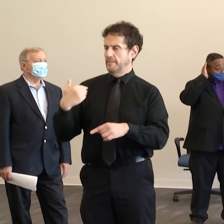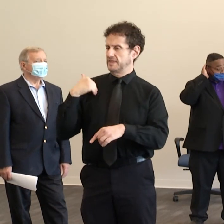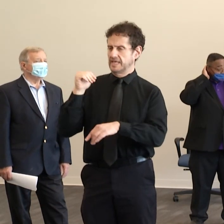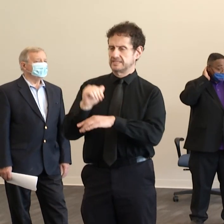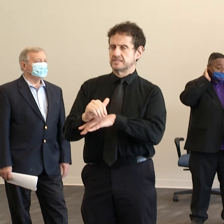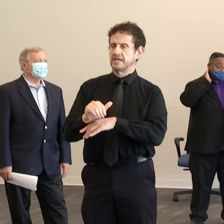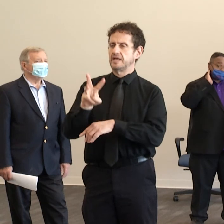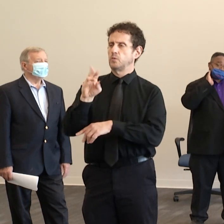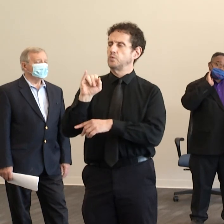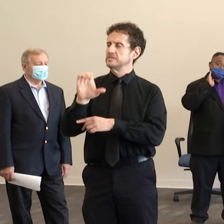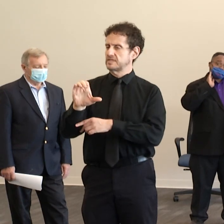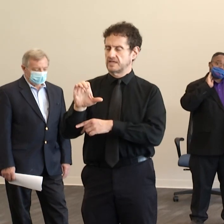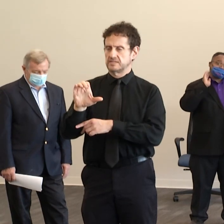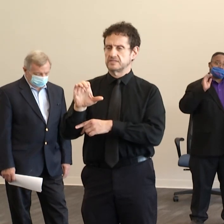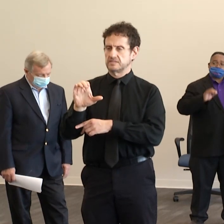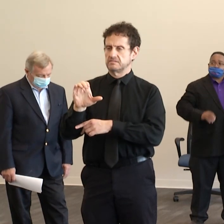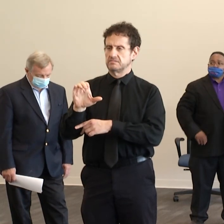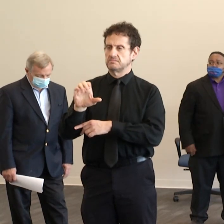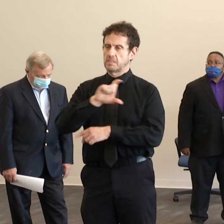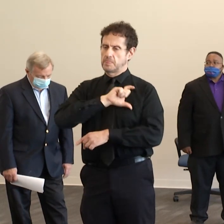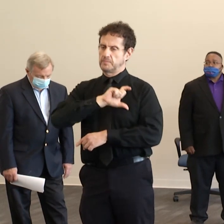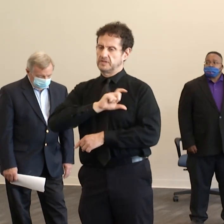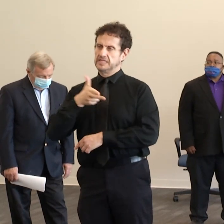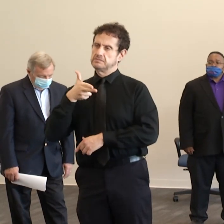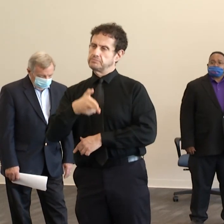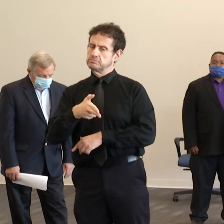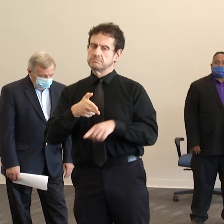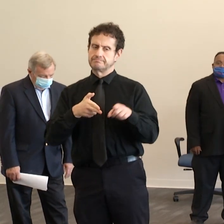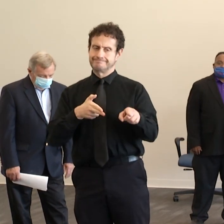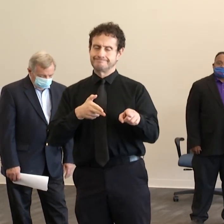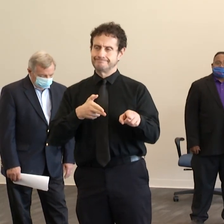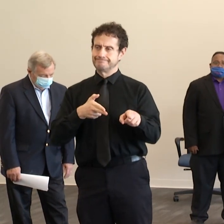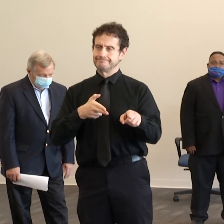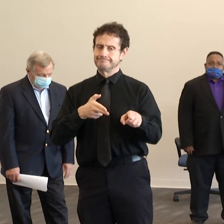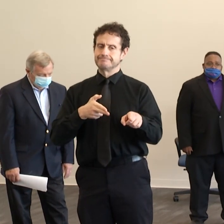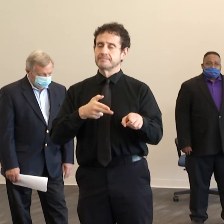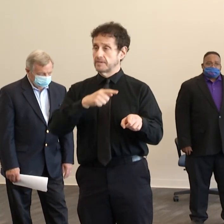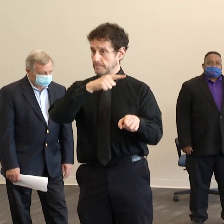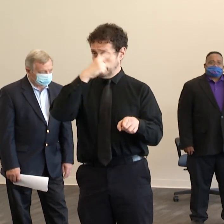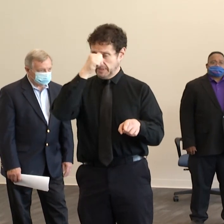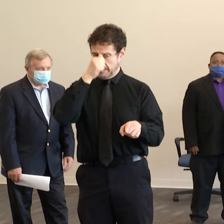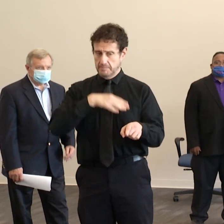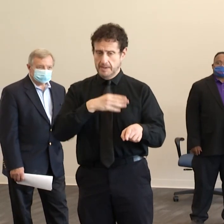Kenosha. Any reaction to the shooting of Mr. Jacob?